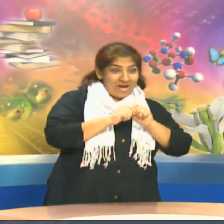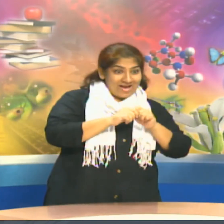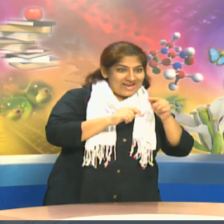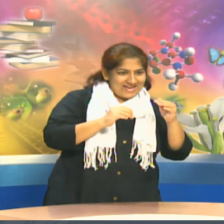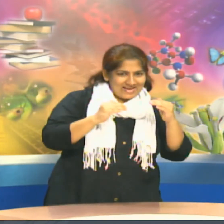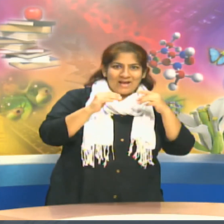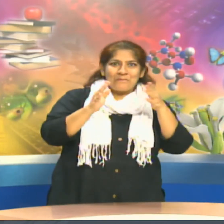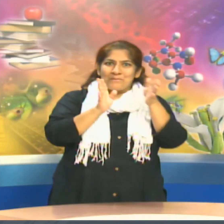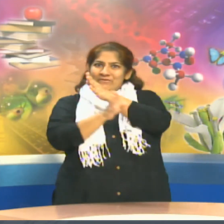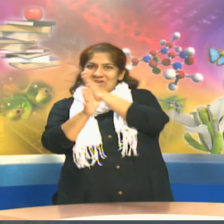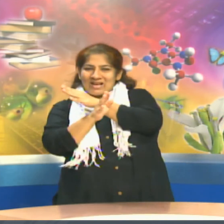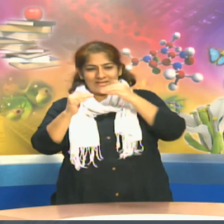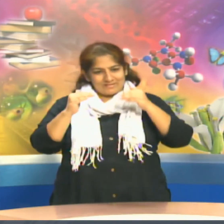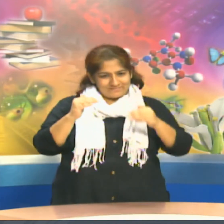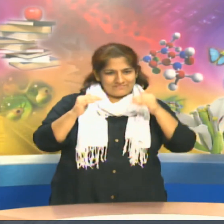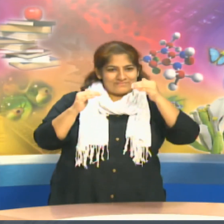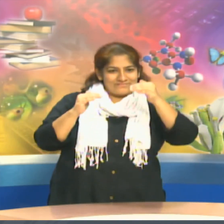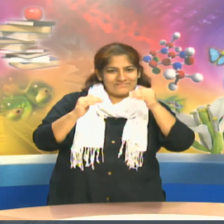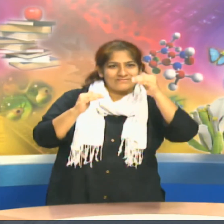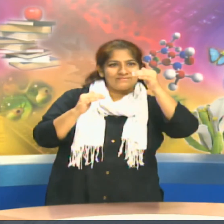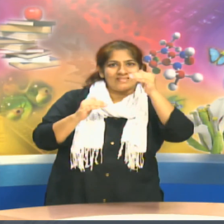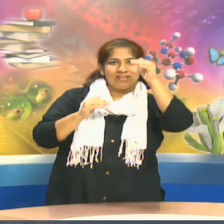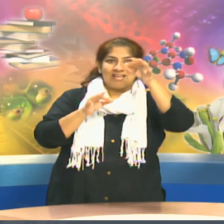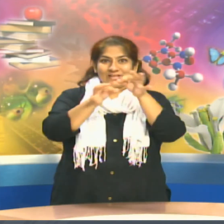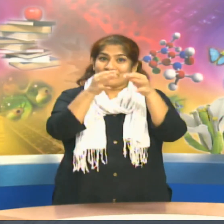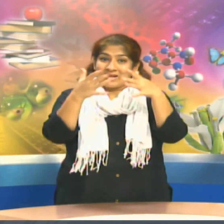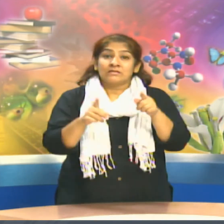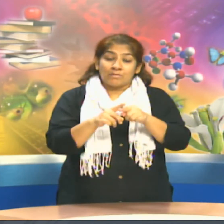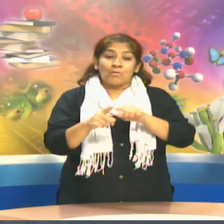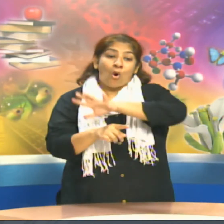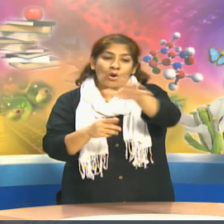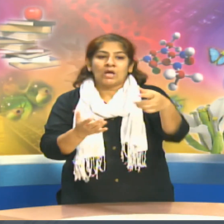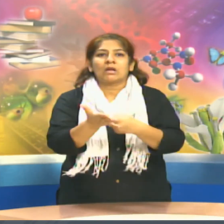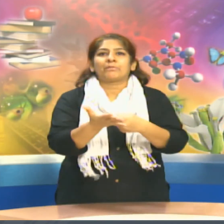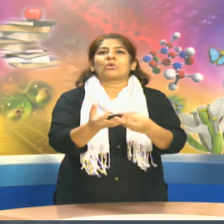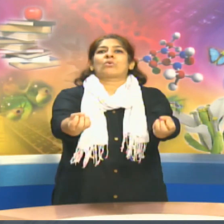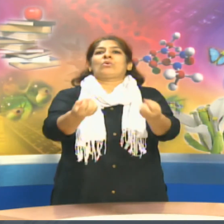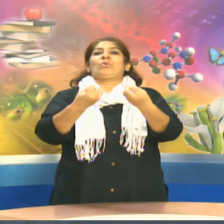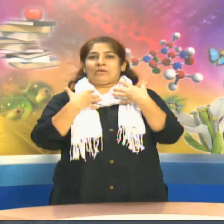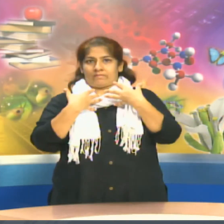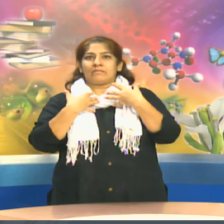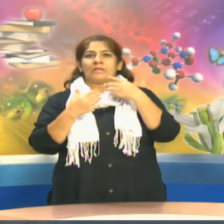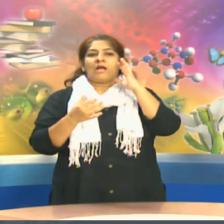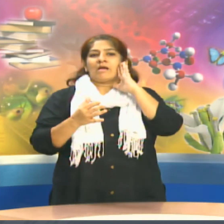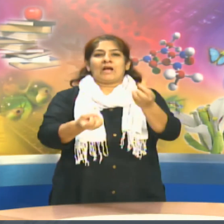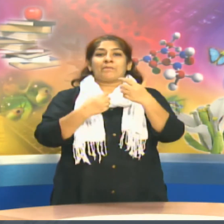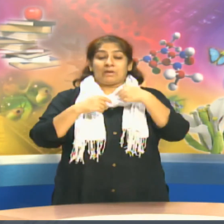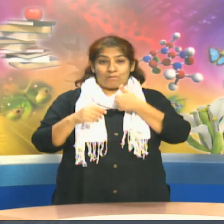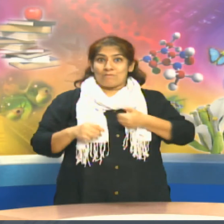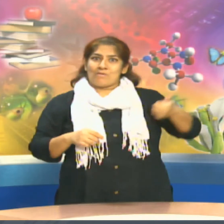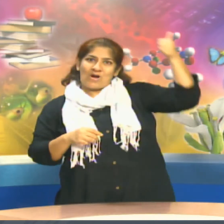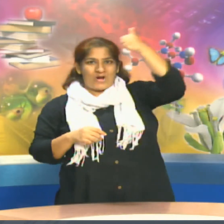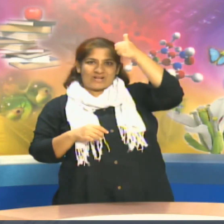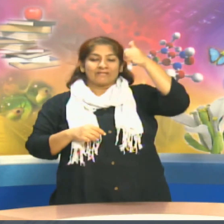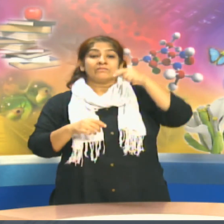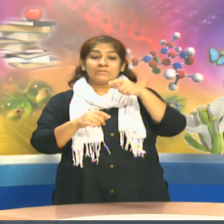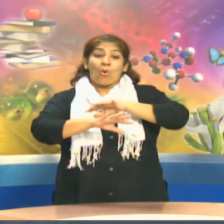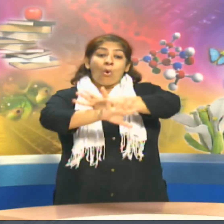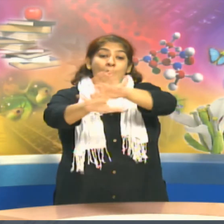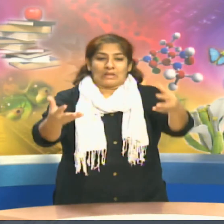is we discussed all these steps one by one. Then the next is we have to give report to the other